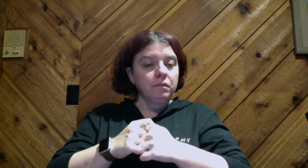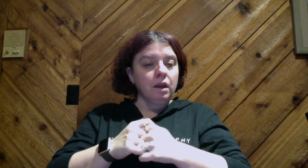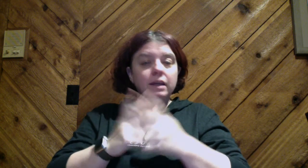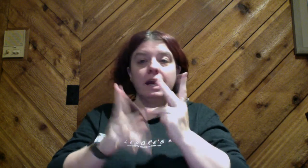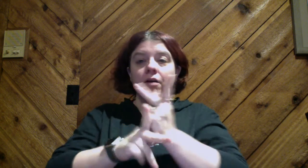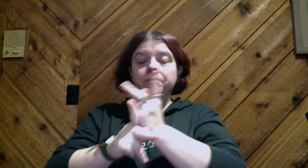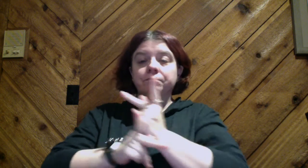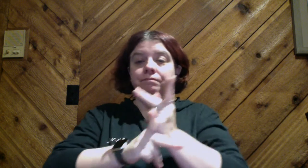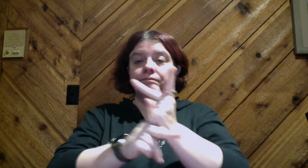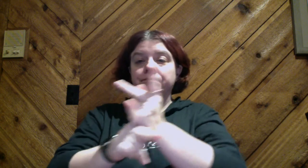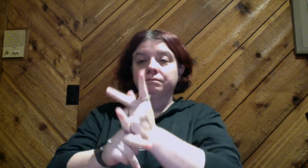Care.